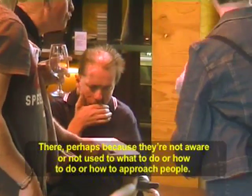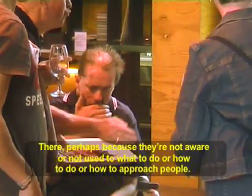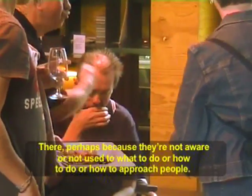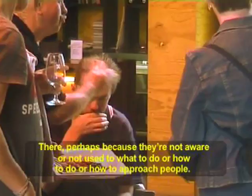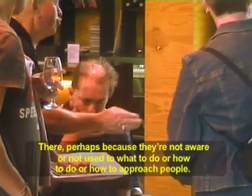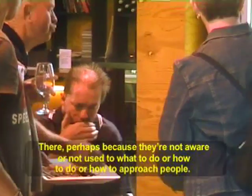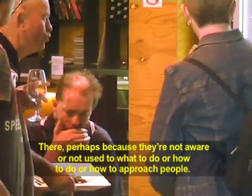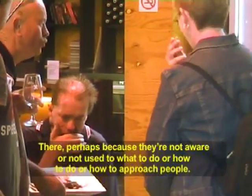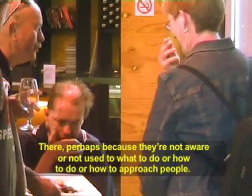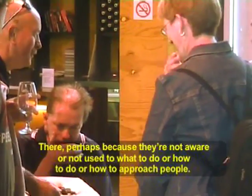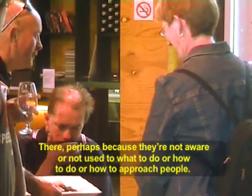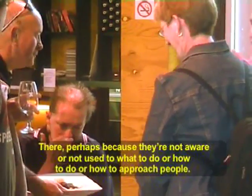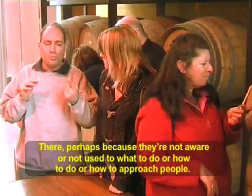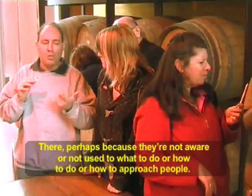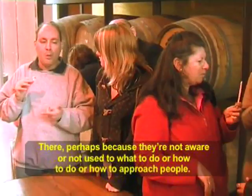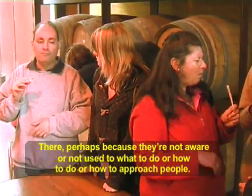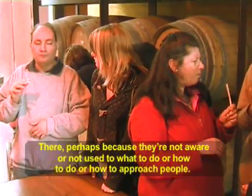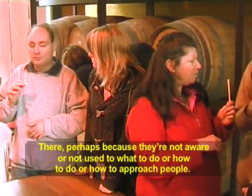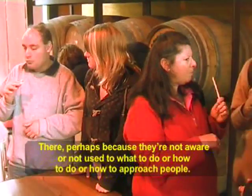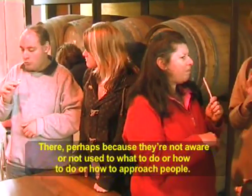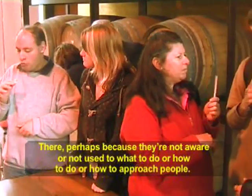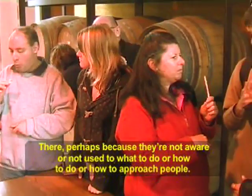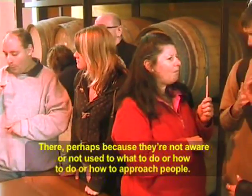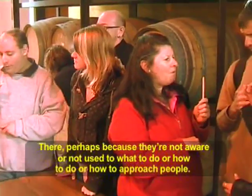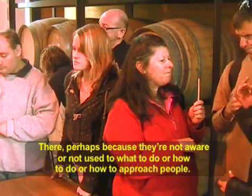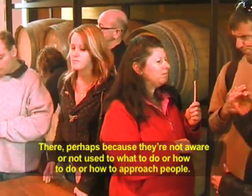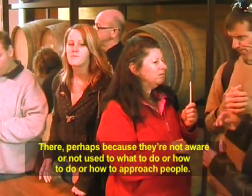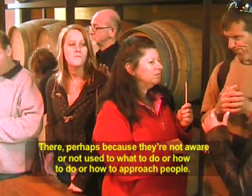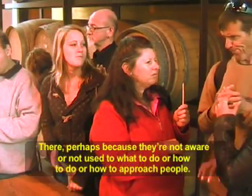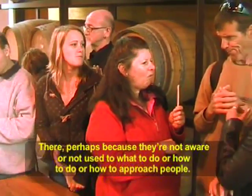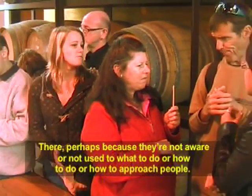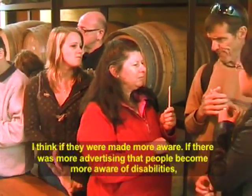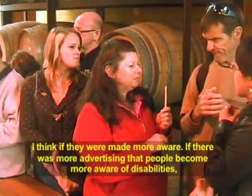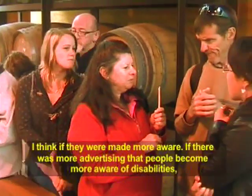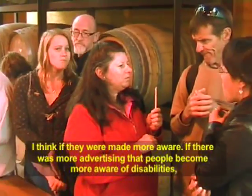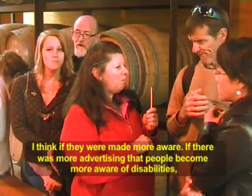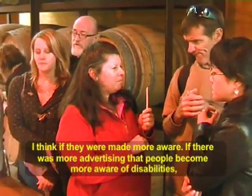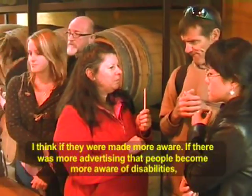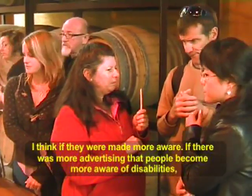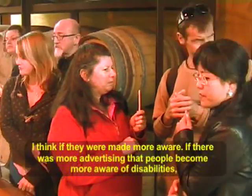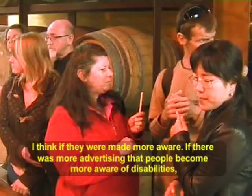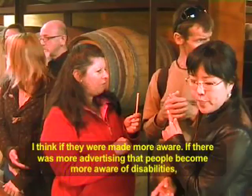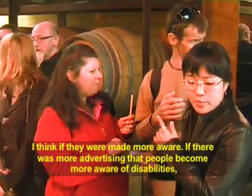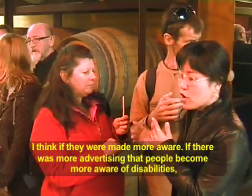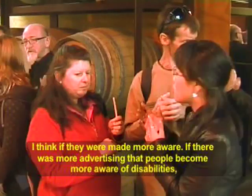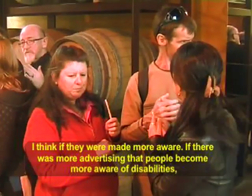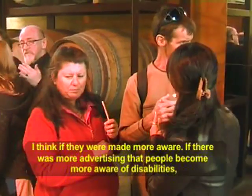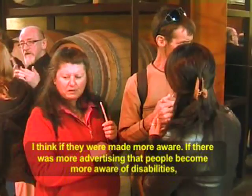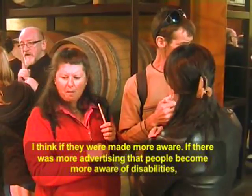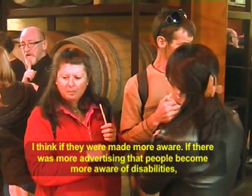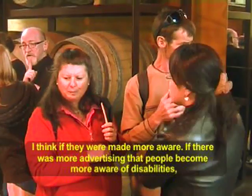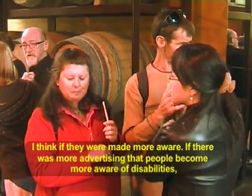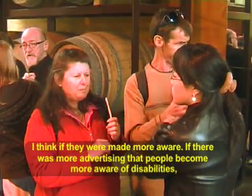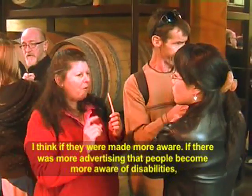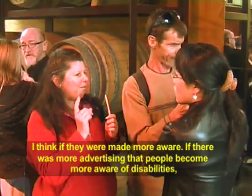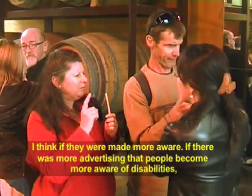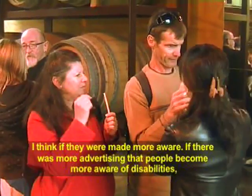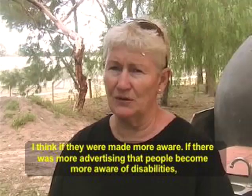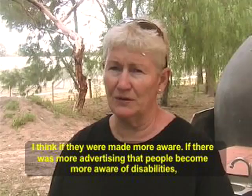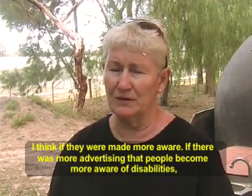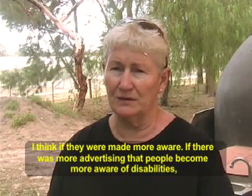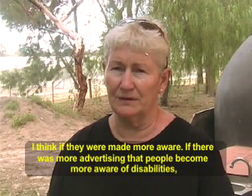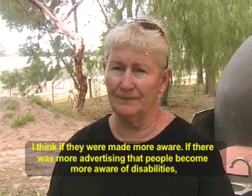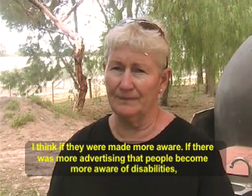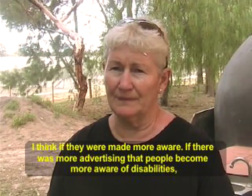perhaps because they're not aware or not used to what to do or how to do or how to approach people. I think if they were made more aware, if there